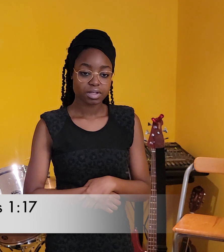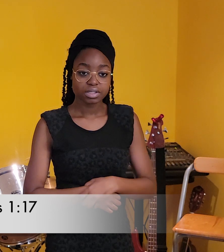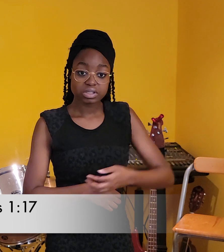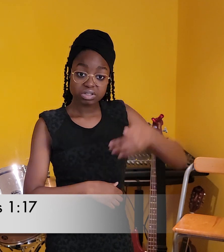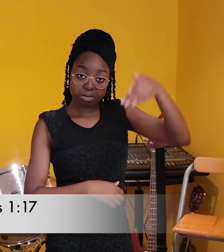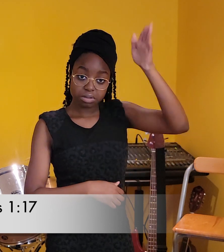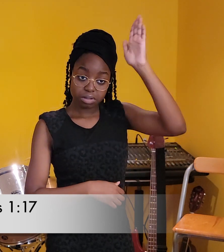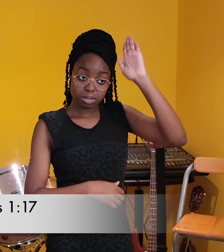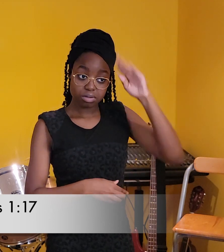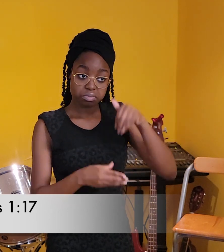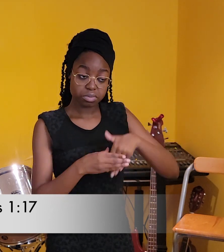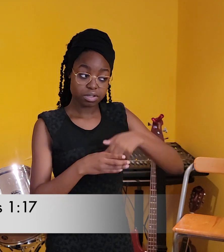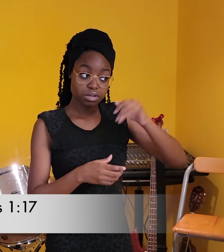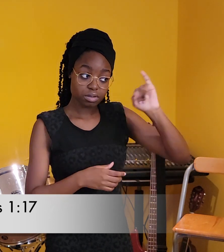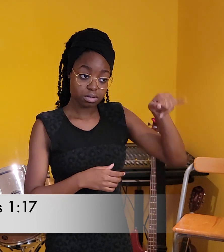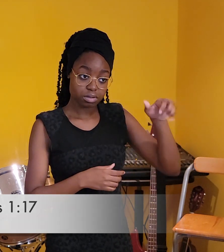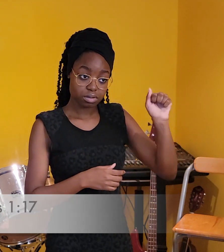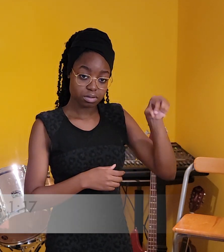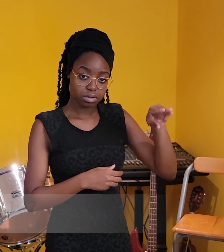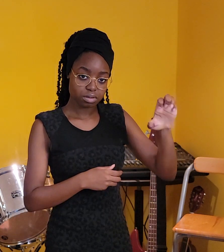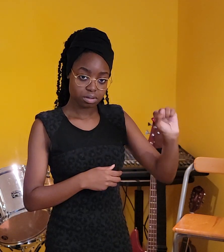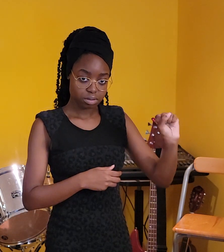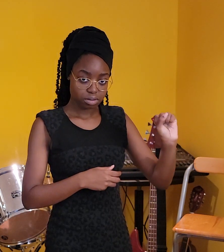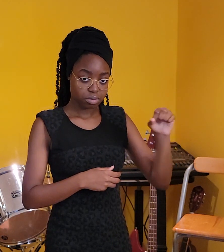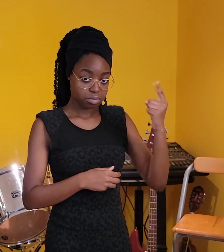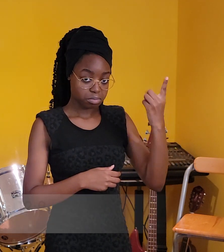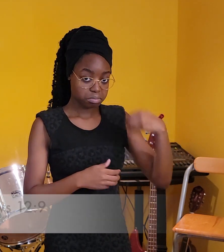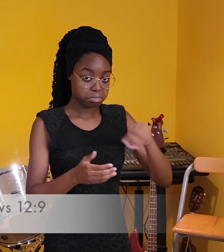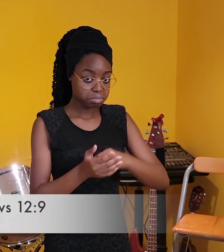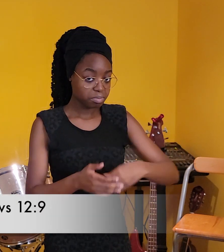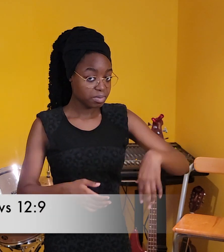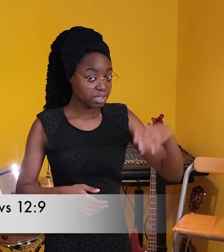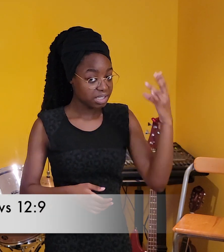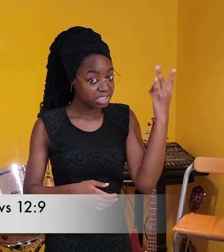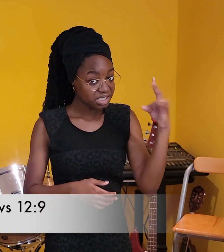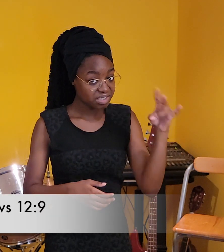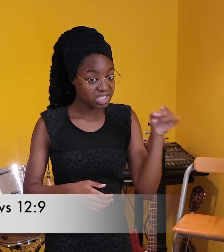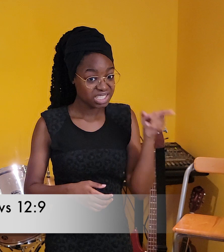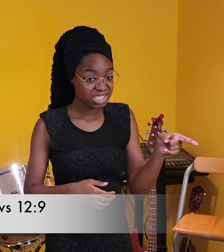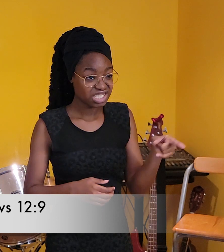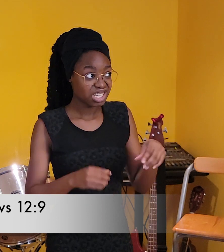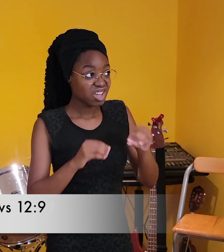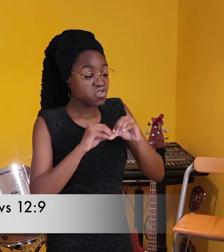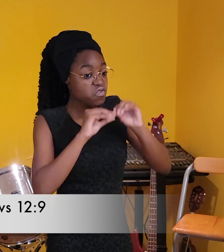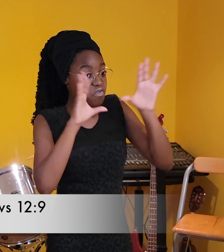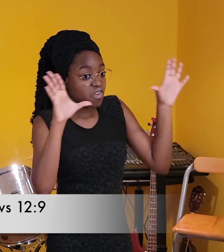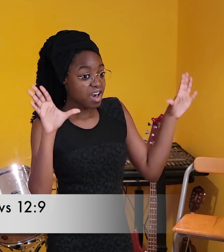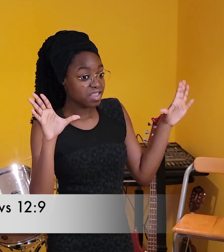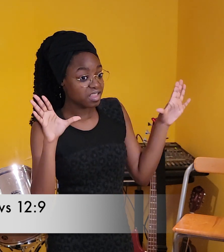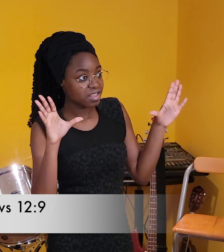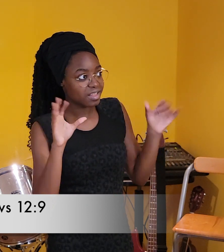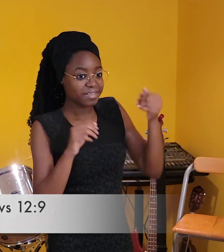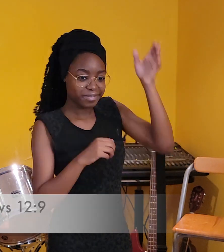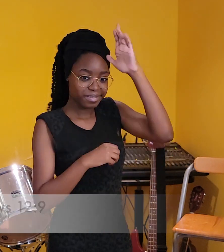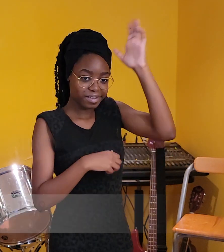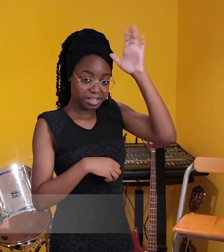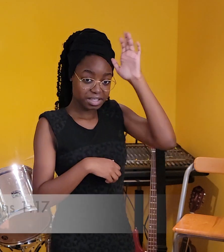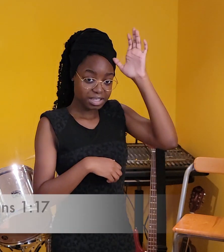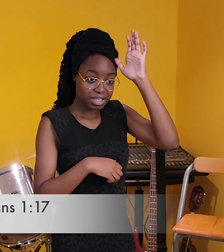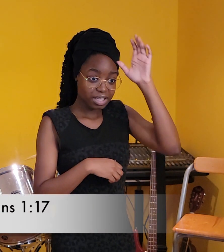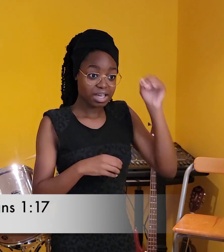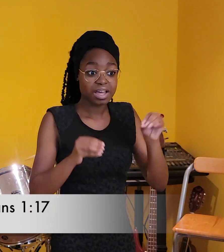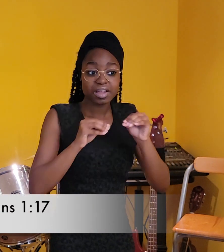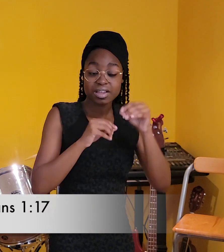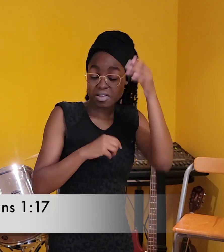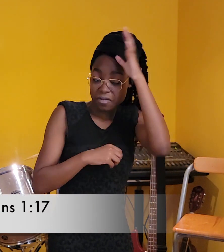James 1:17 says is the Father of lights, the Father of spirits, according to Hebrews 12:9, and the Father